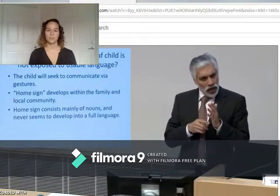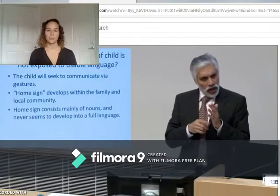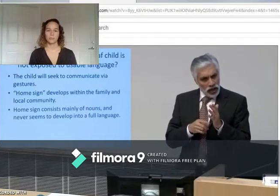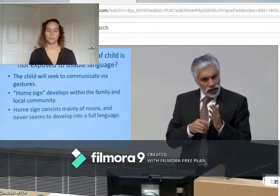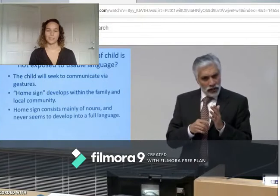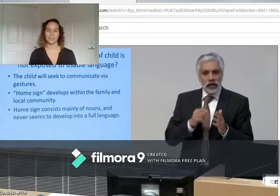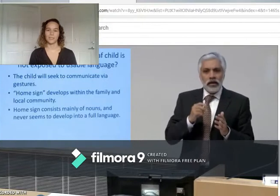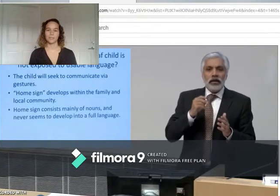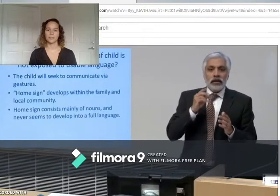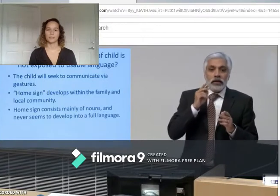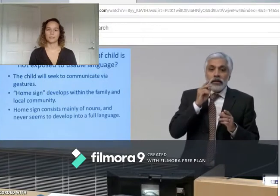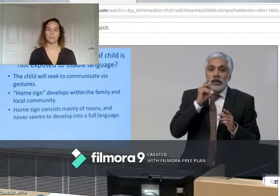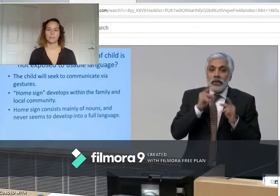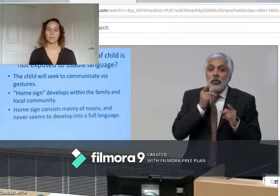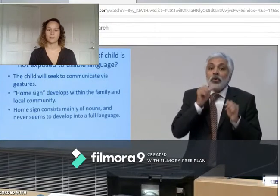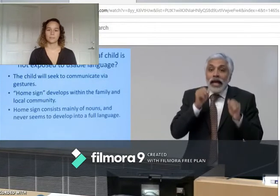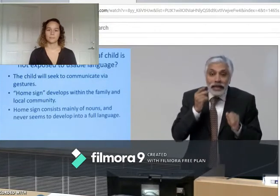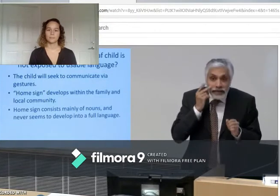2 or 3, normally it's 1 year.